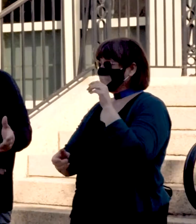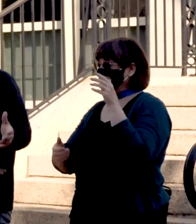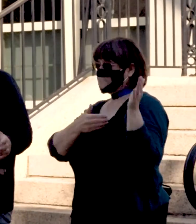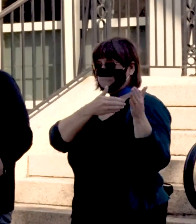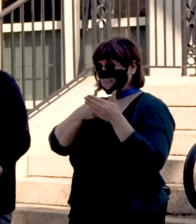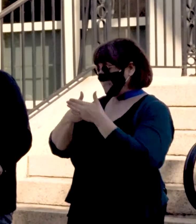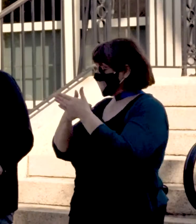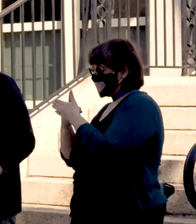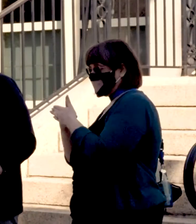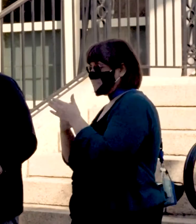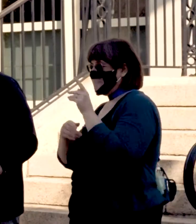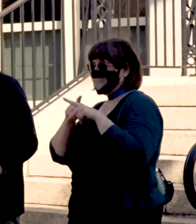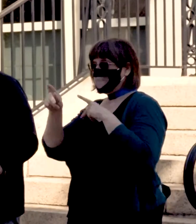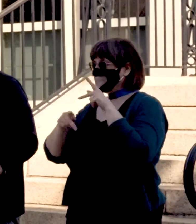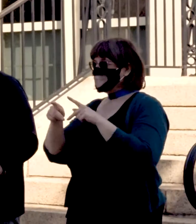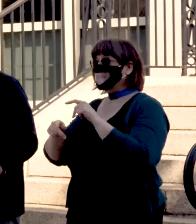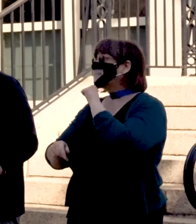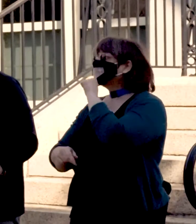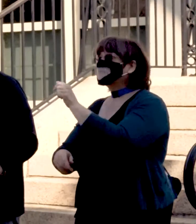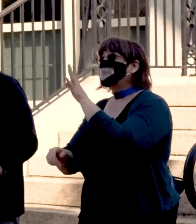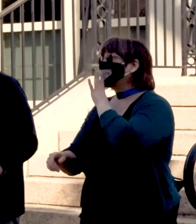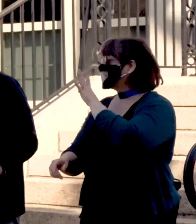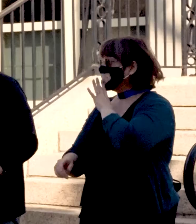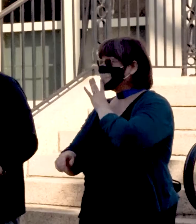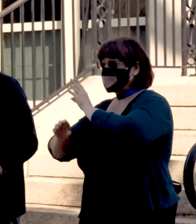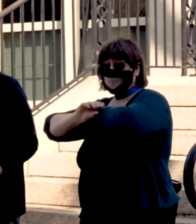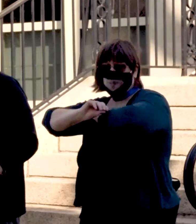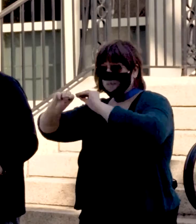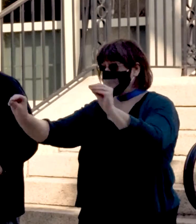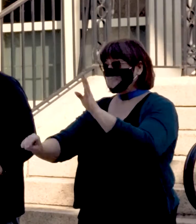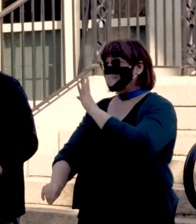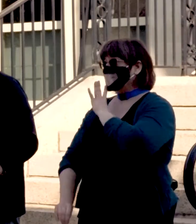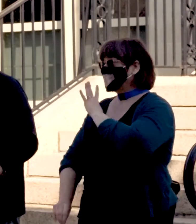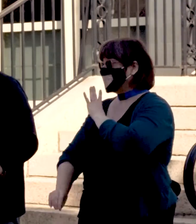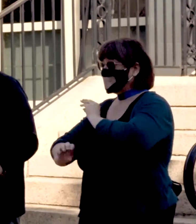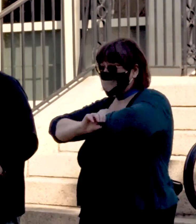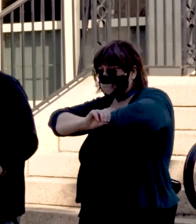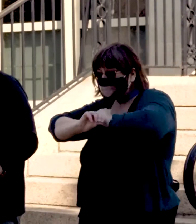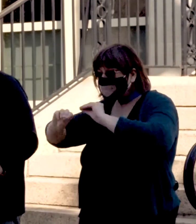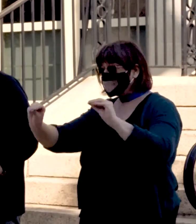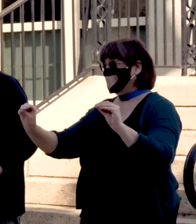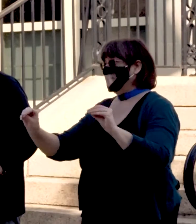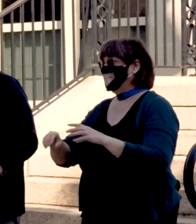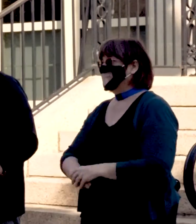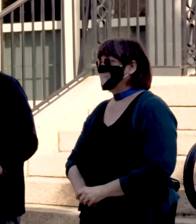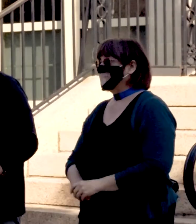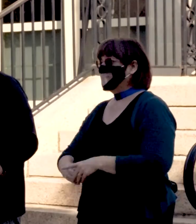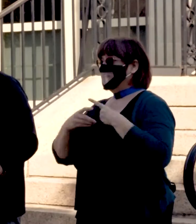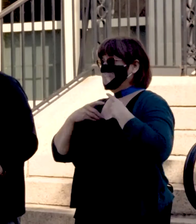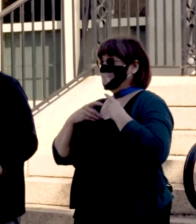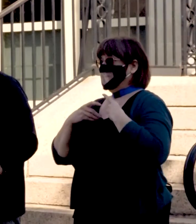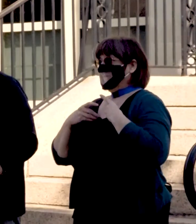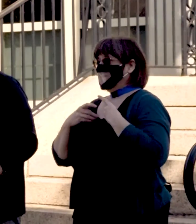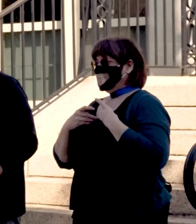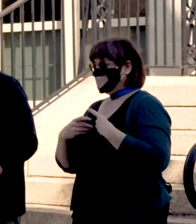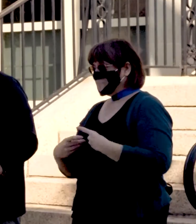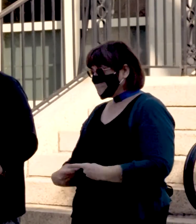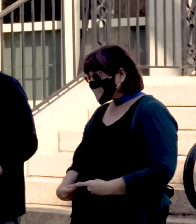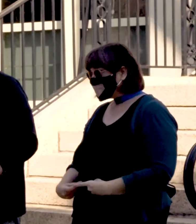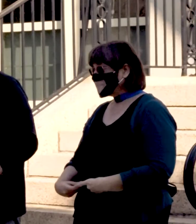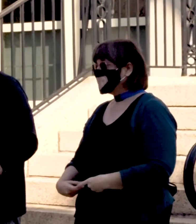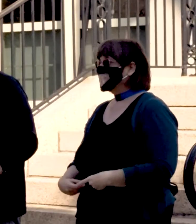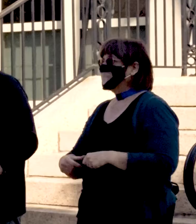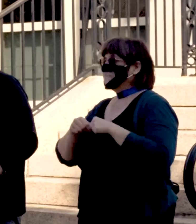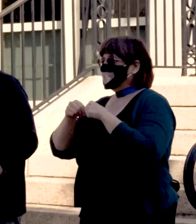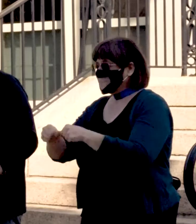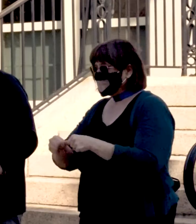policemen, construction workers, and not talking. Not a word was said, not a word. Just depression and just